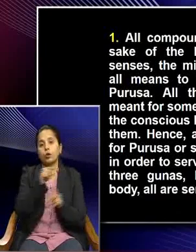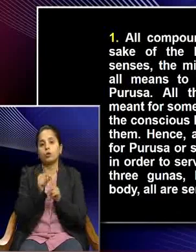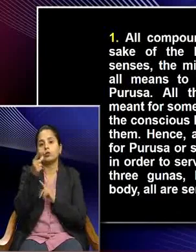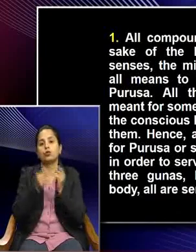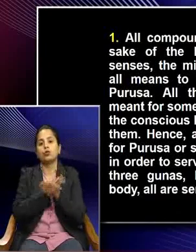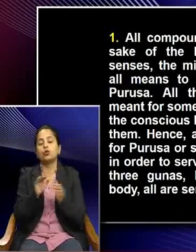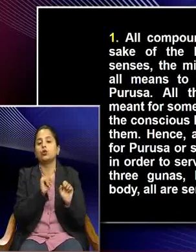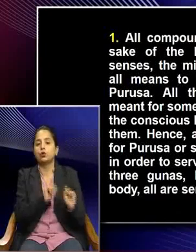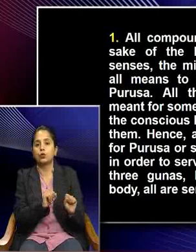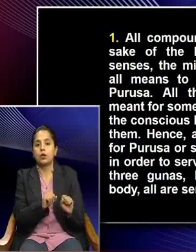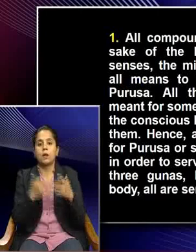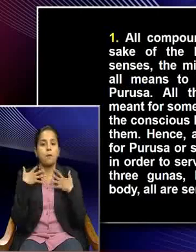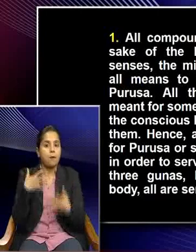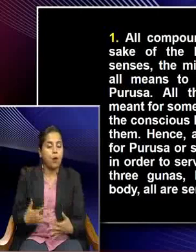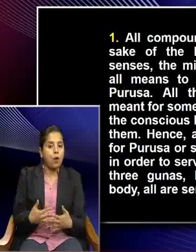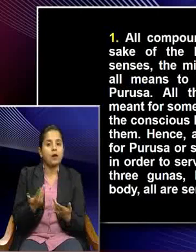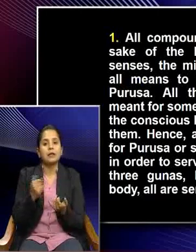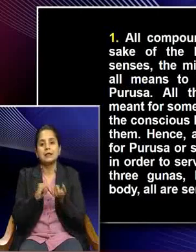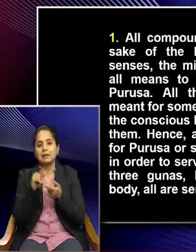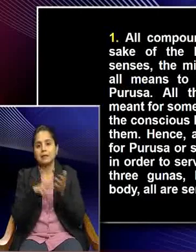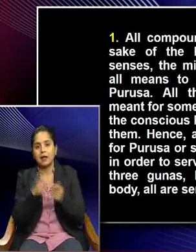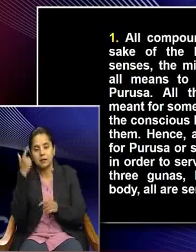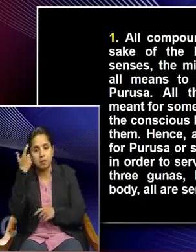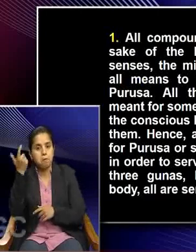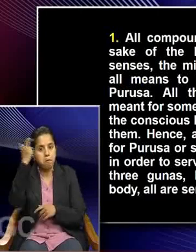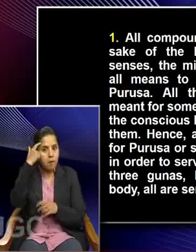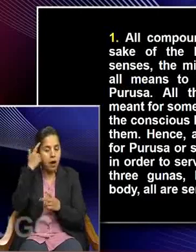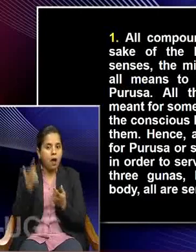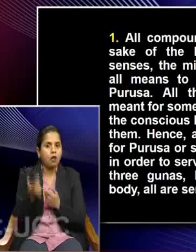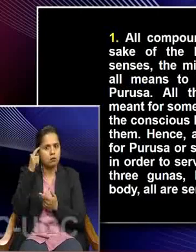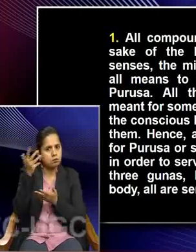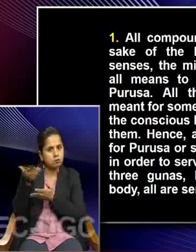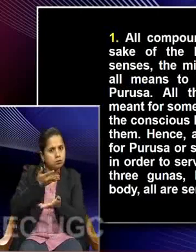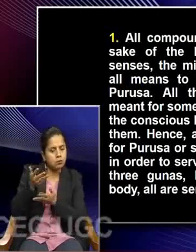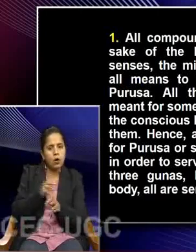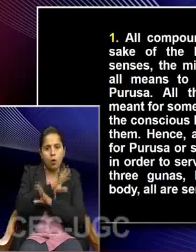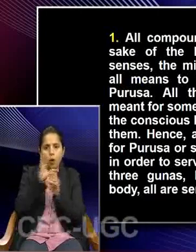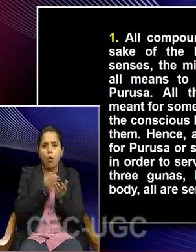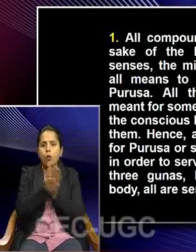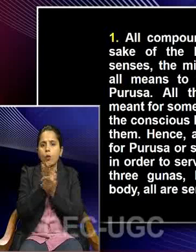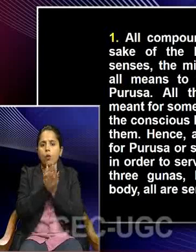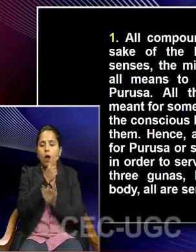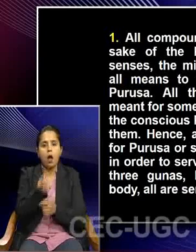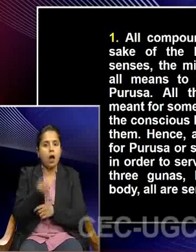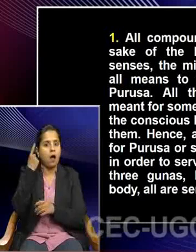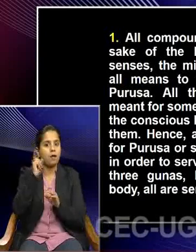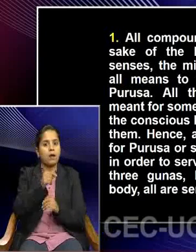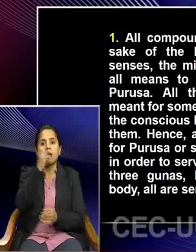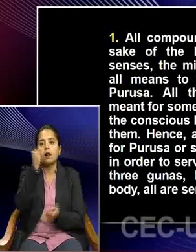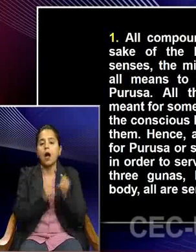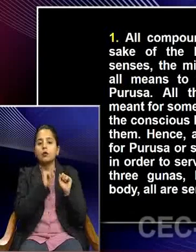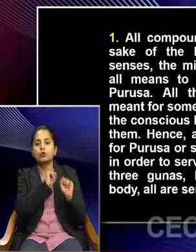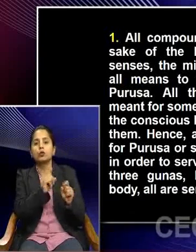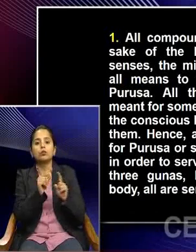Purush. The body, the senses, the mind, the intellect, all means to realize the end of the